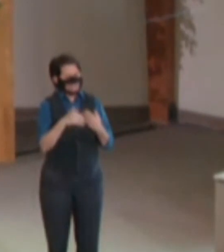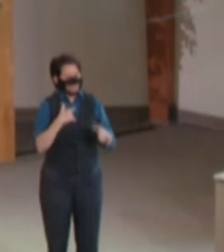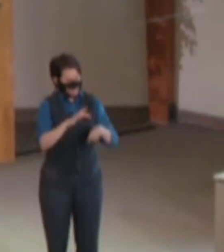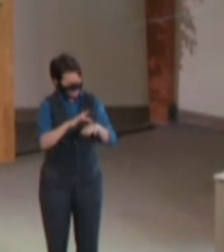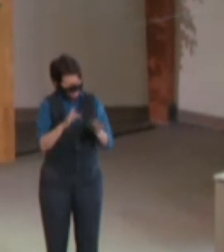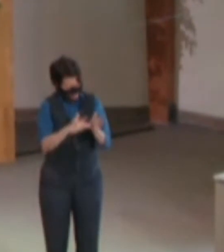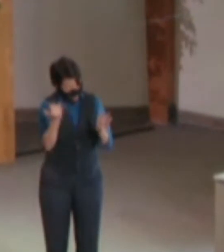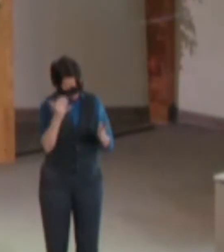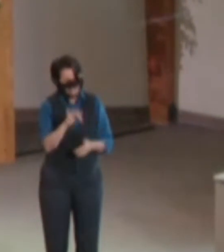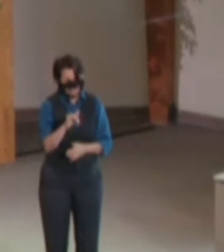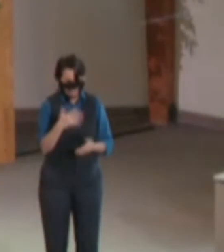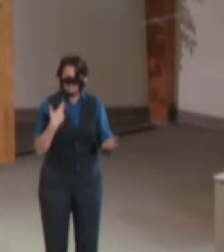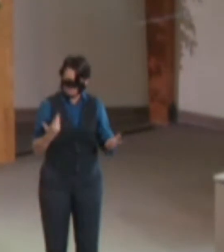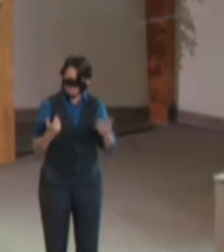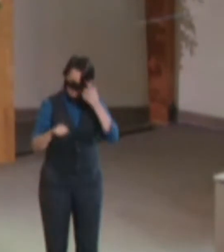it, please do.